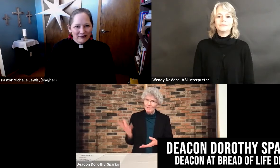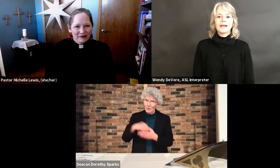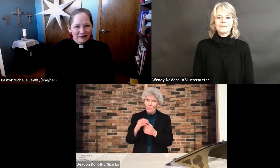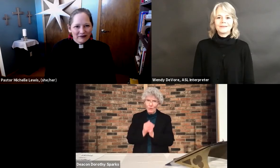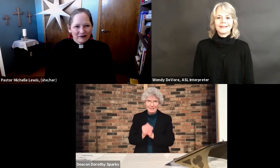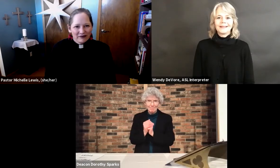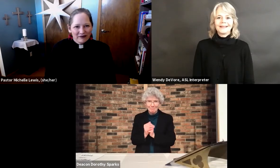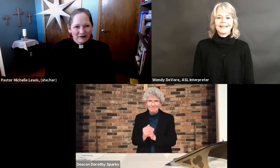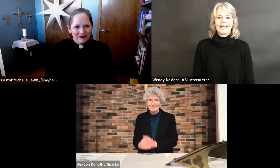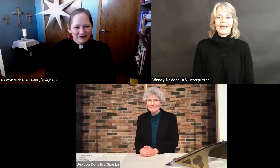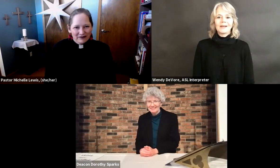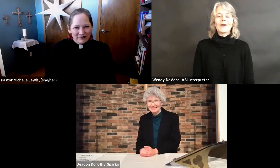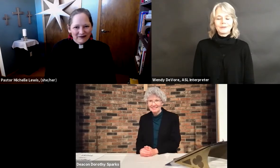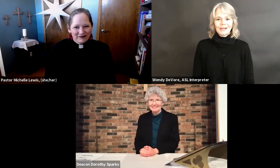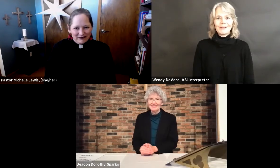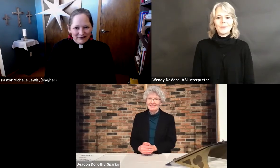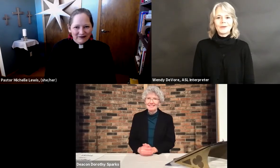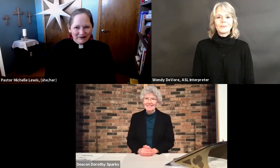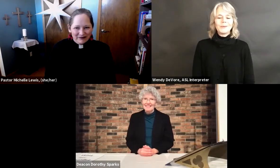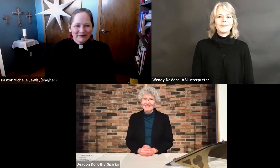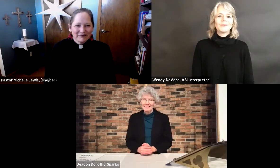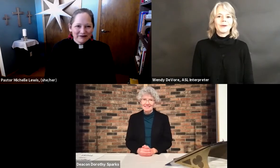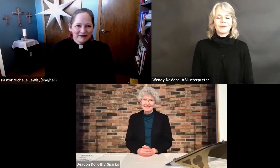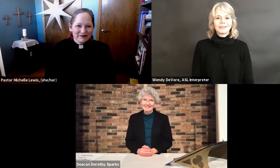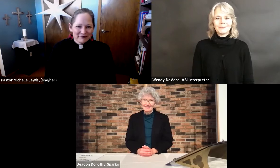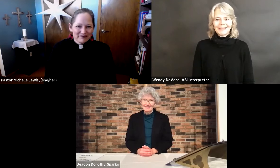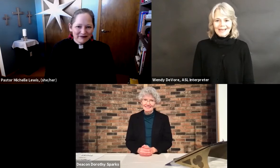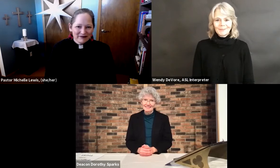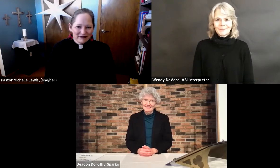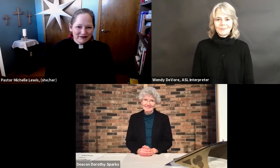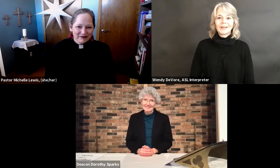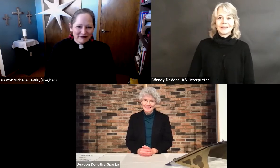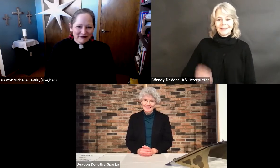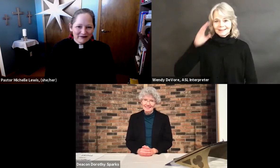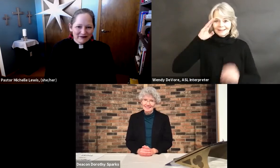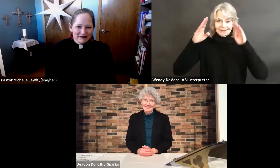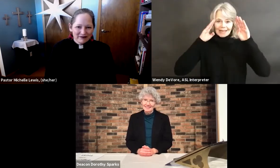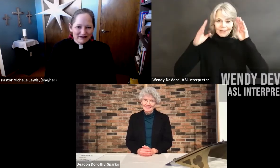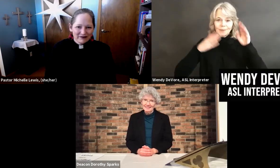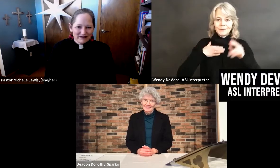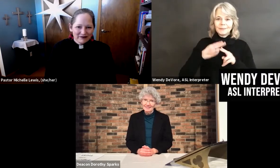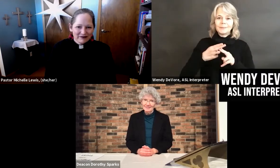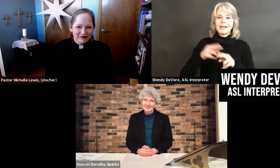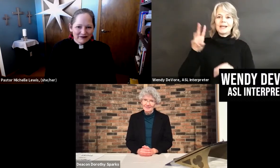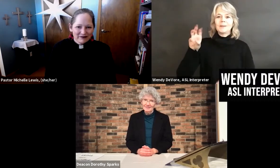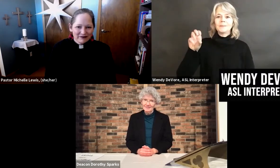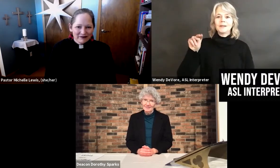of Life. And also I'd like to welcome you to our worship today. And hello, my name